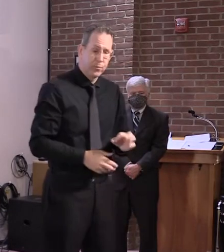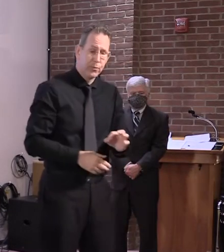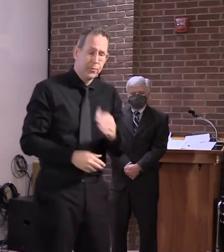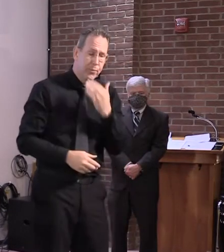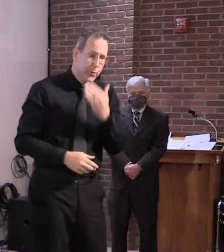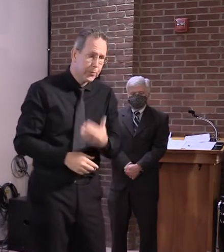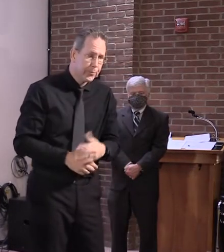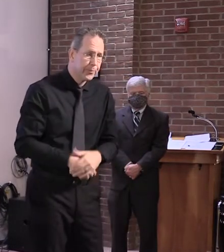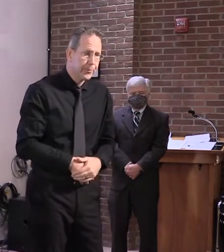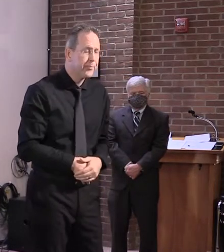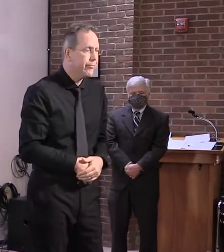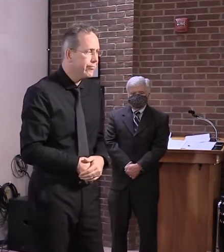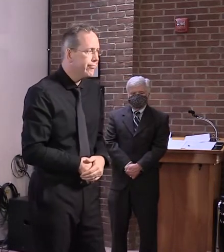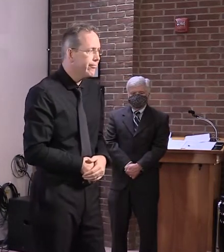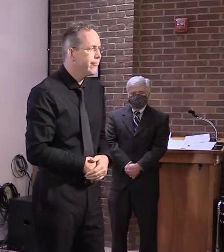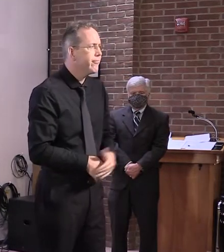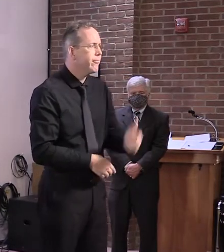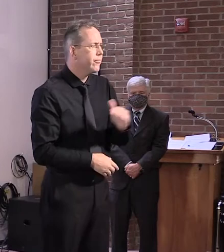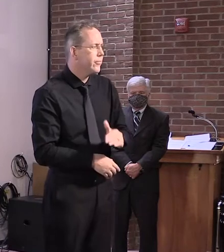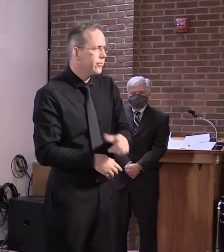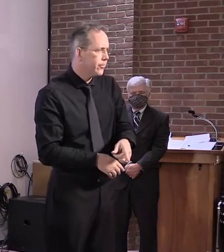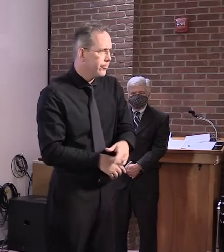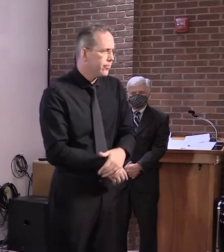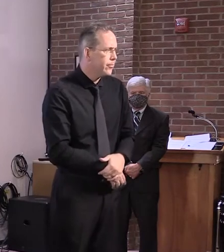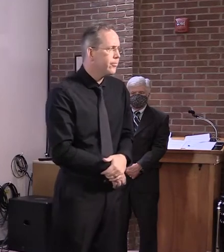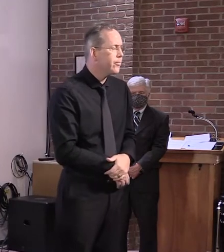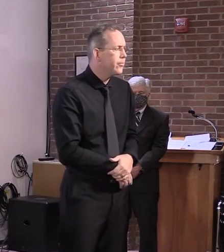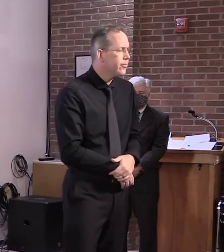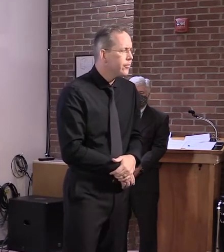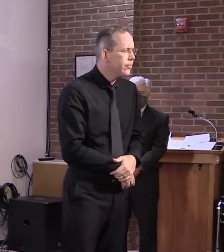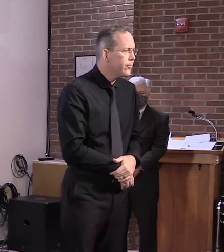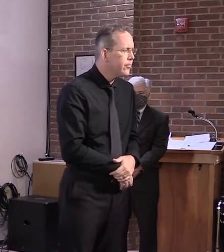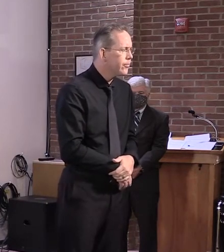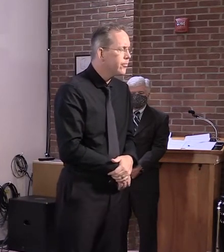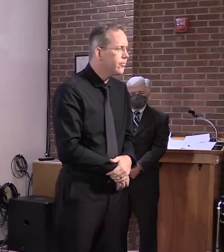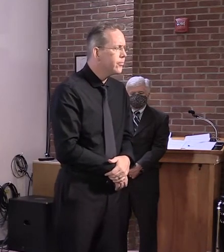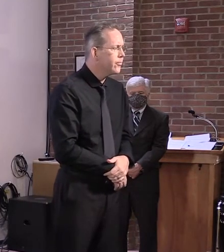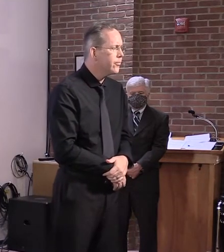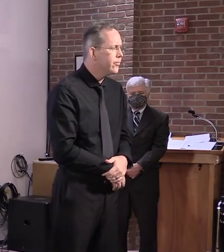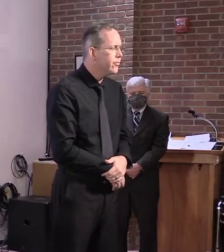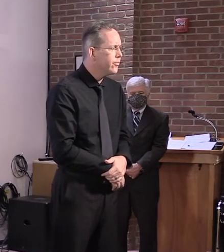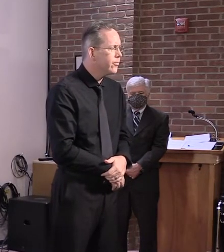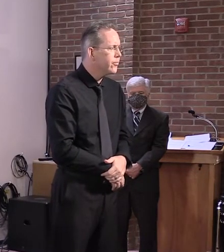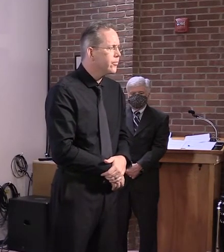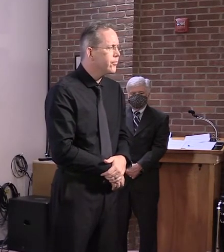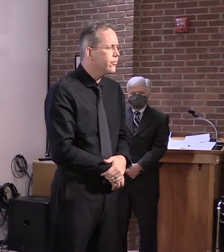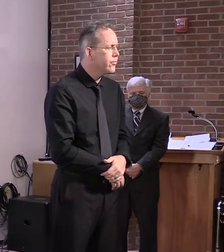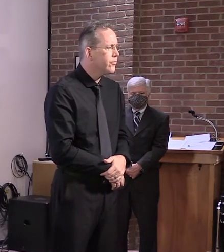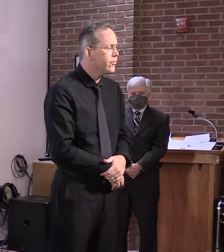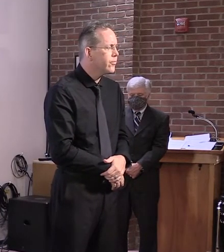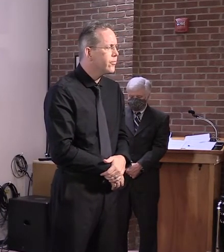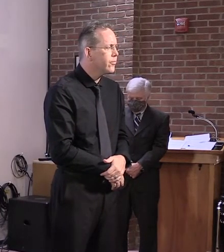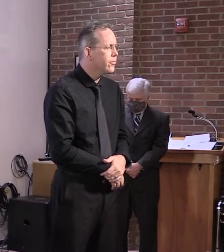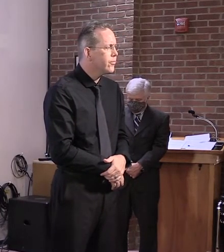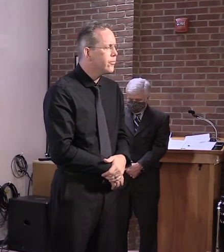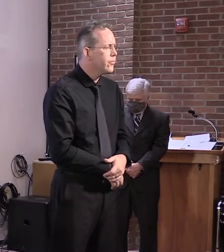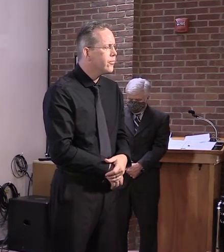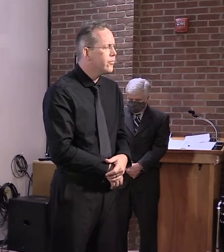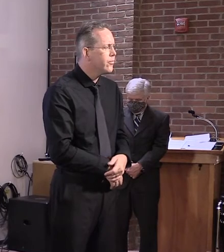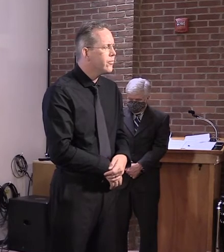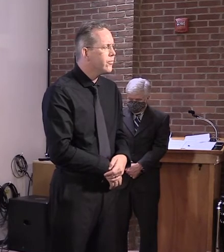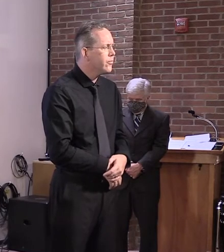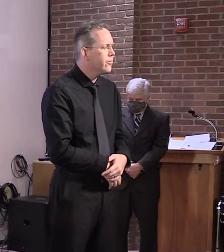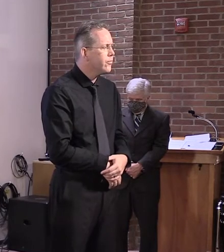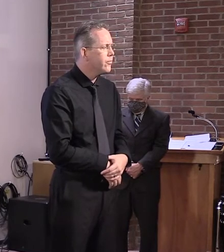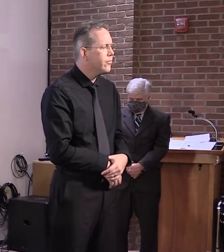22. Good morning. So just a quick question. You mentioned a couple times already now that you're concerned about,